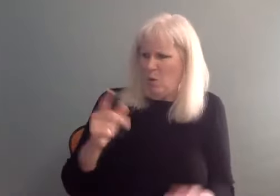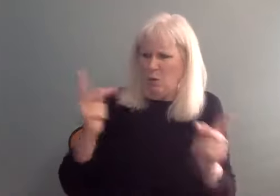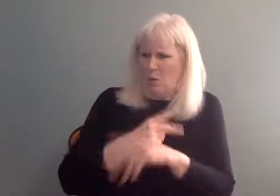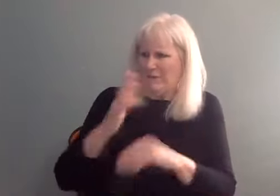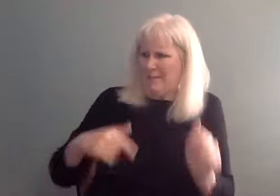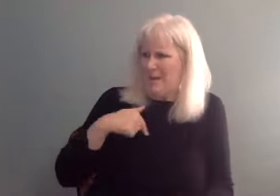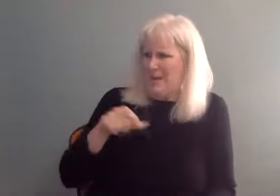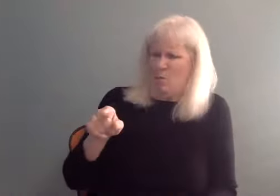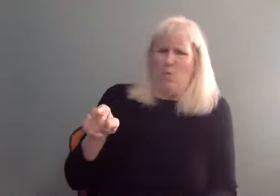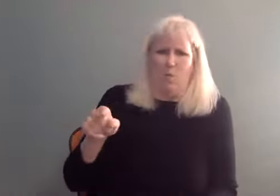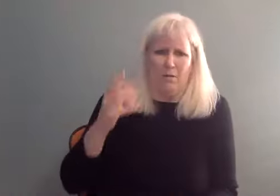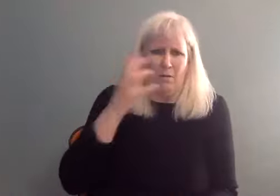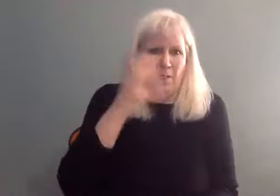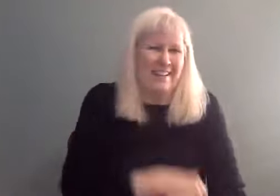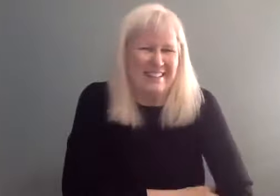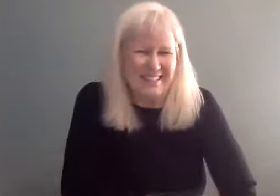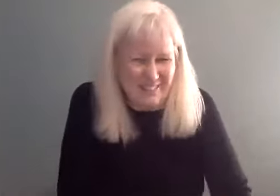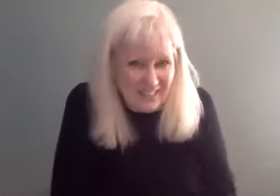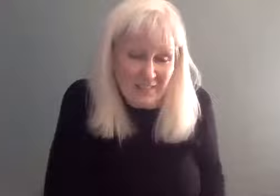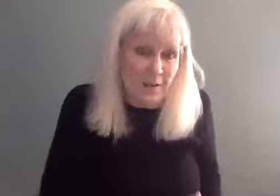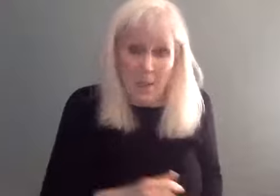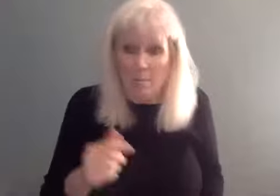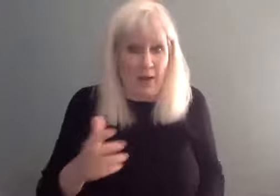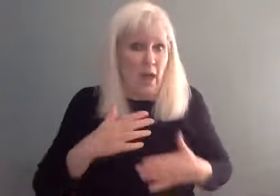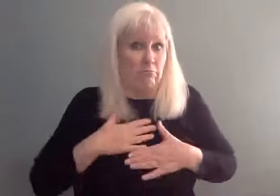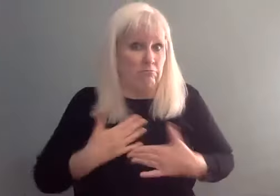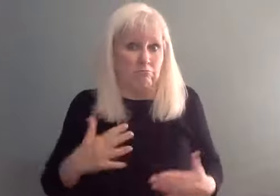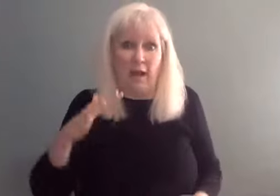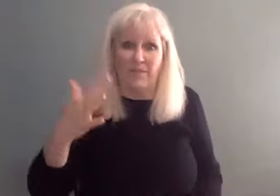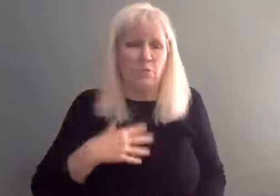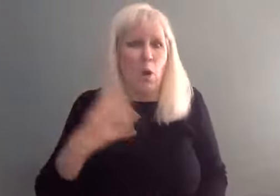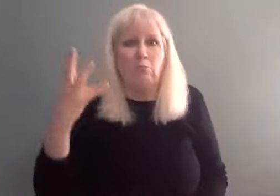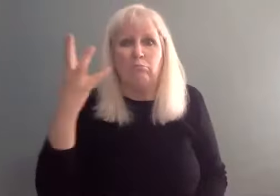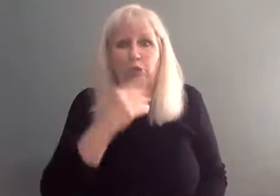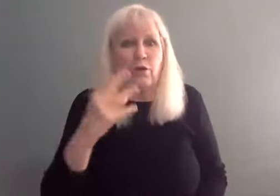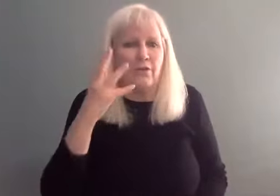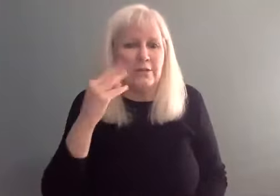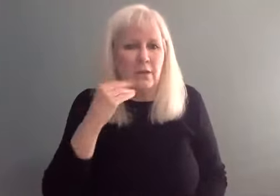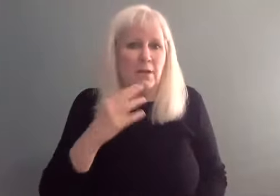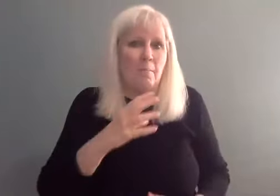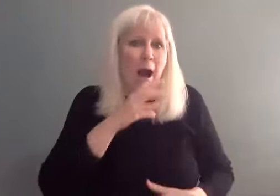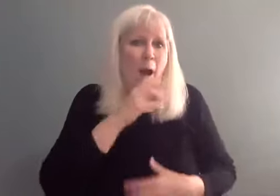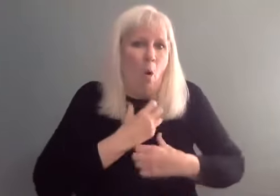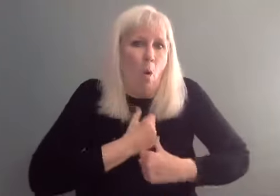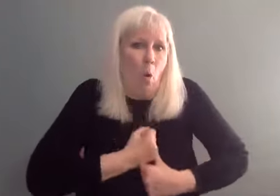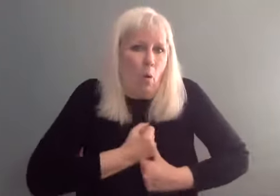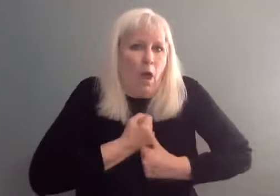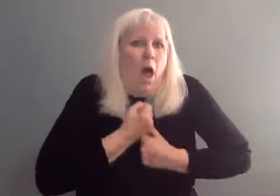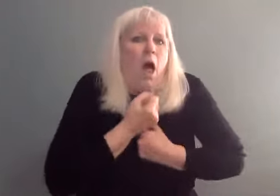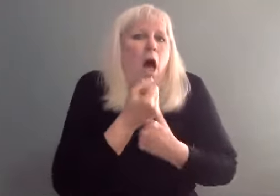but yeah, it was a beautiful experience. And think I cleaned out enough stuff that when I walked out of her house that morning, because